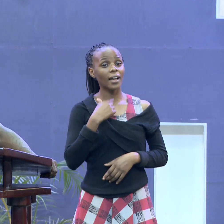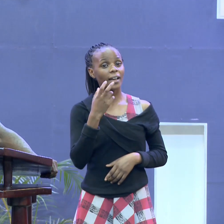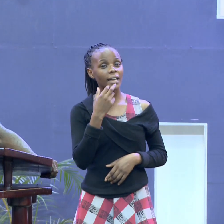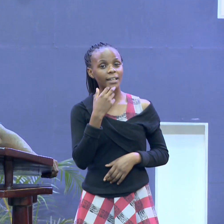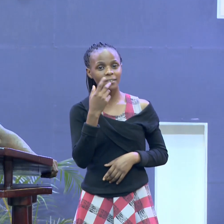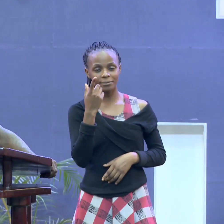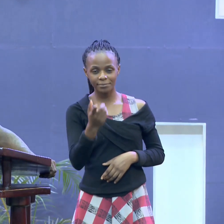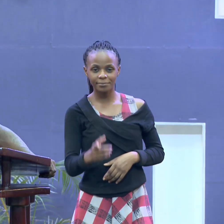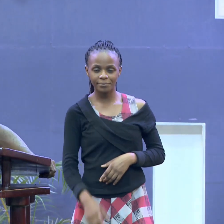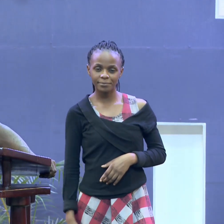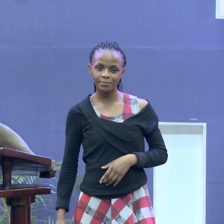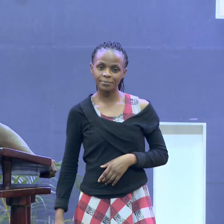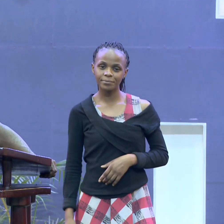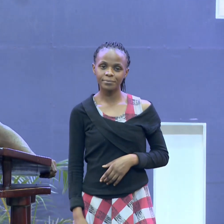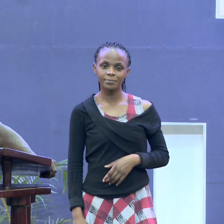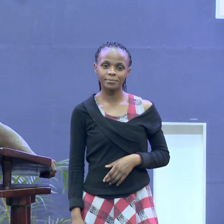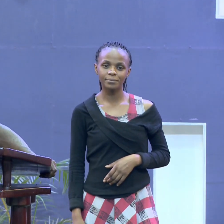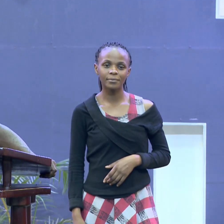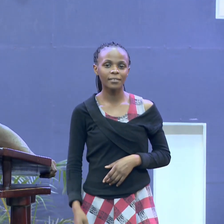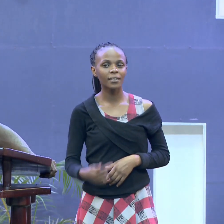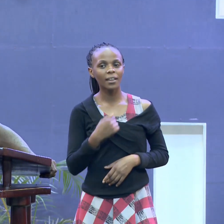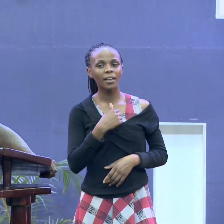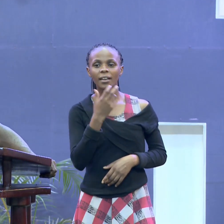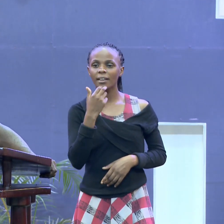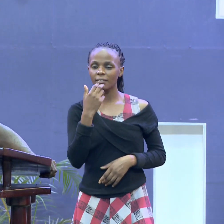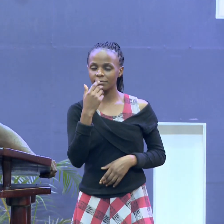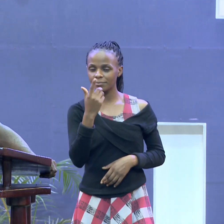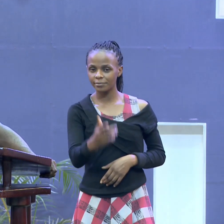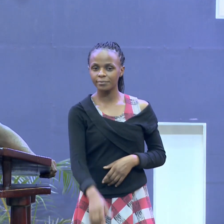Kusekeredde. I laugh at you. Kusekeredde.